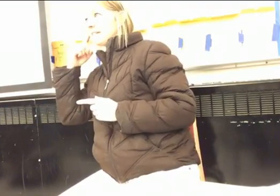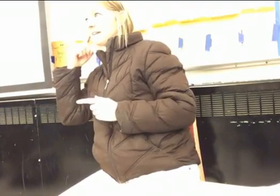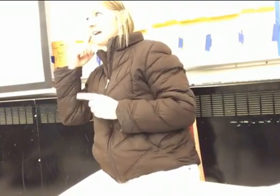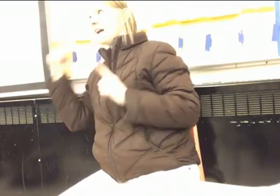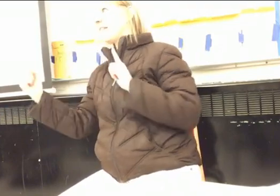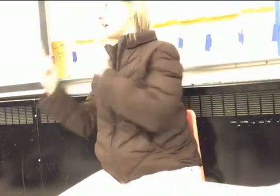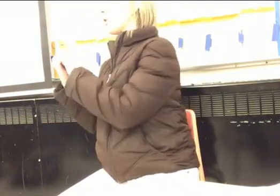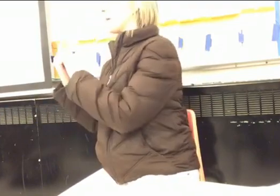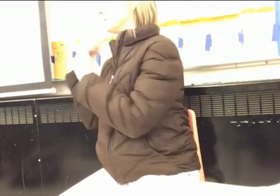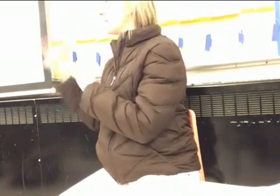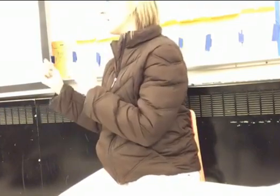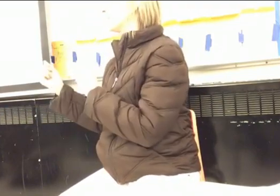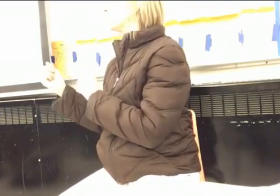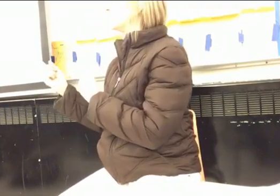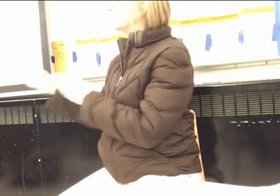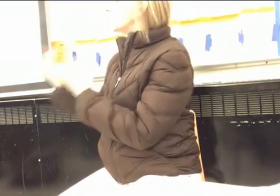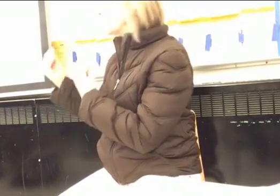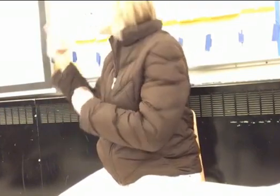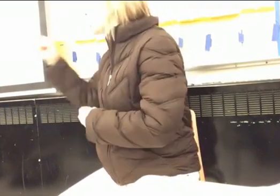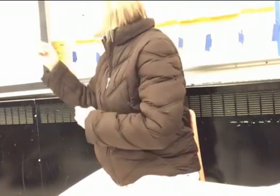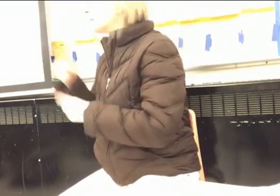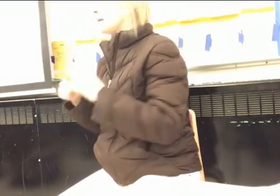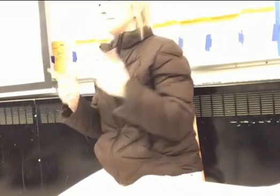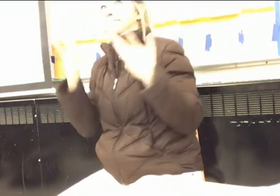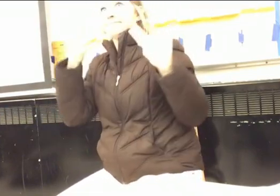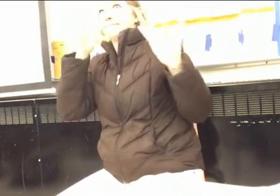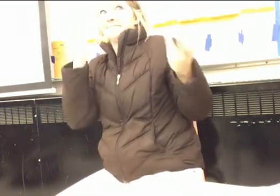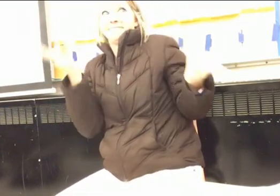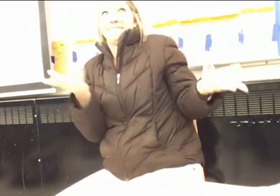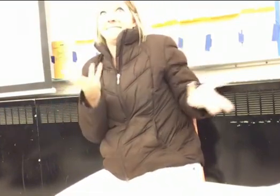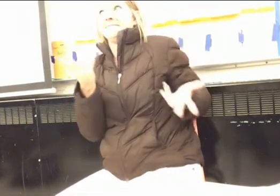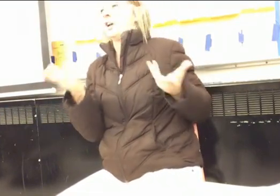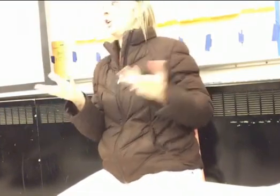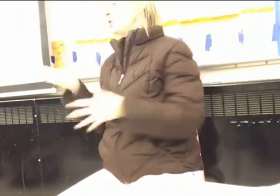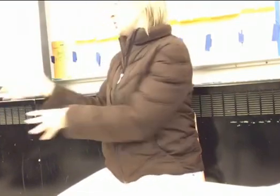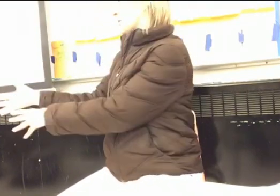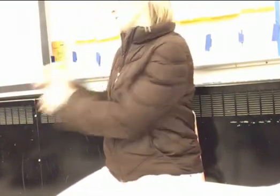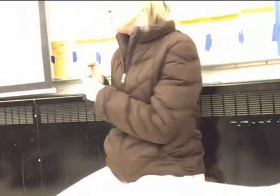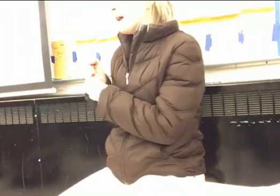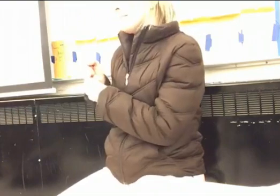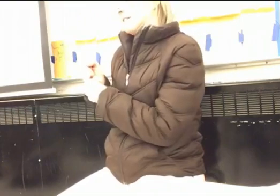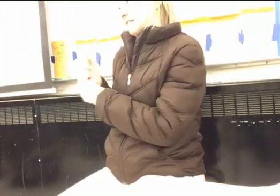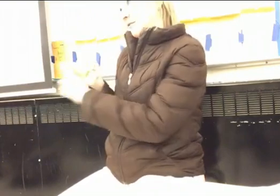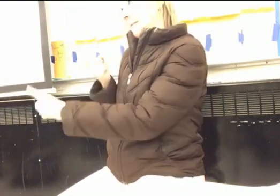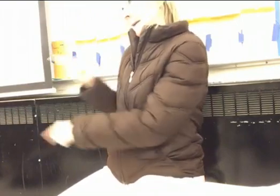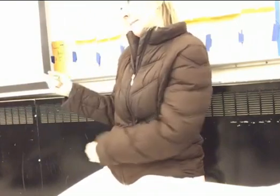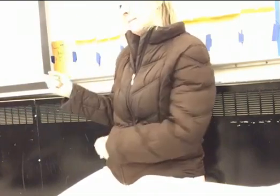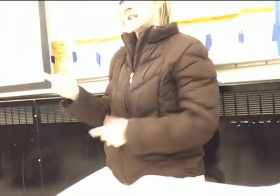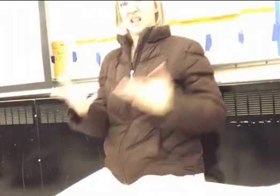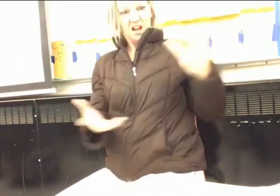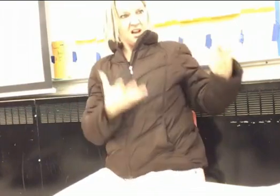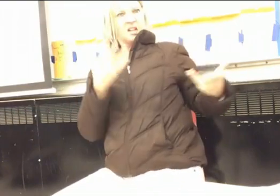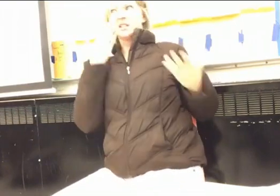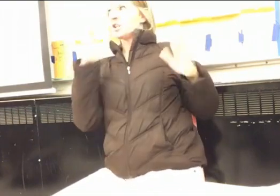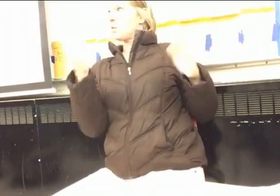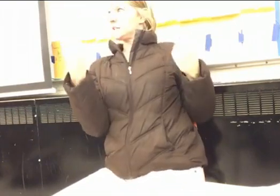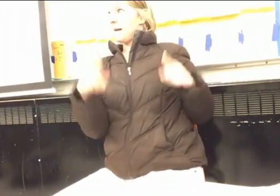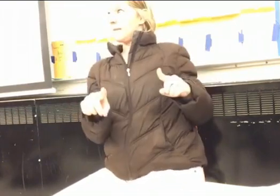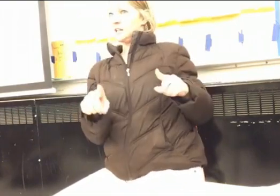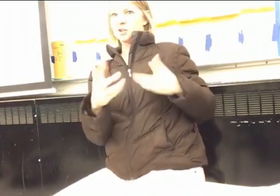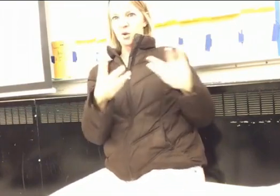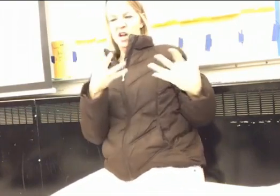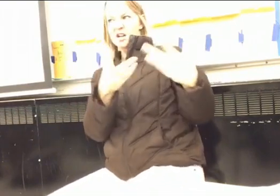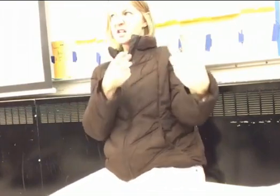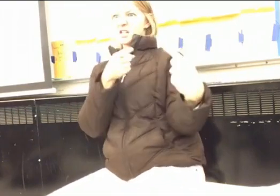up to him, they tell him to give back his gun. He can't hear them. So they grab his gun from his hands. He doesn't know what's going on. A